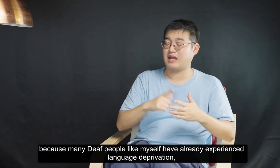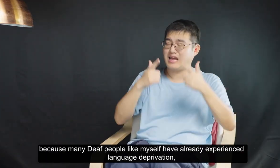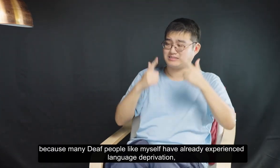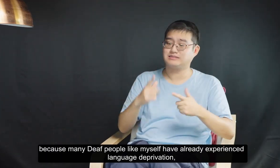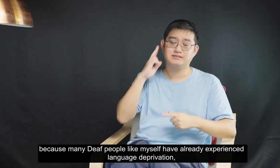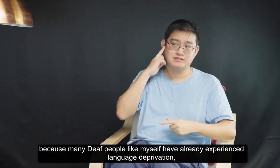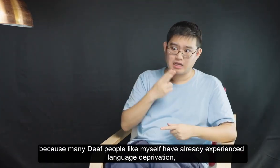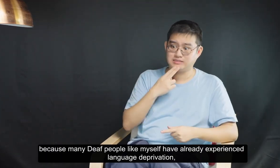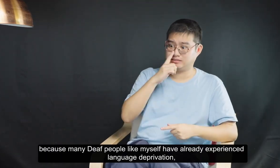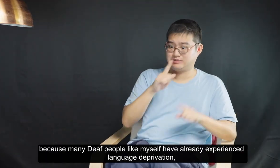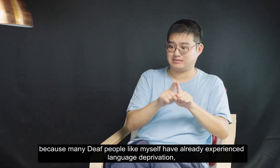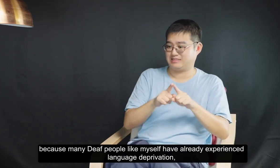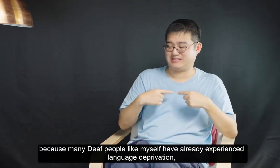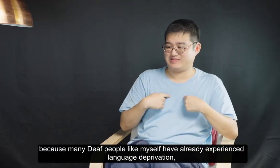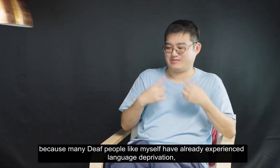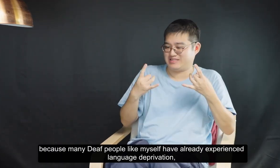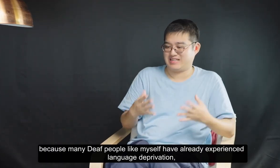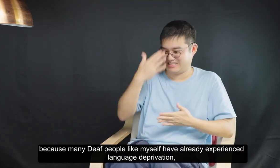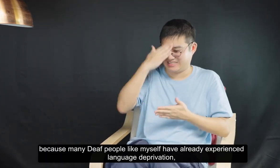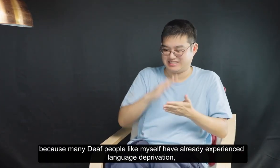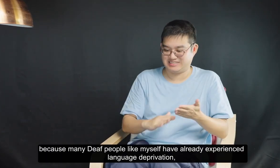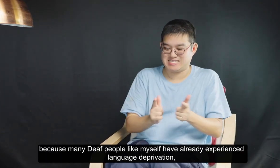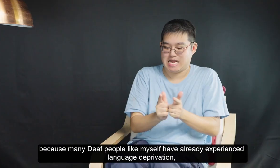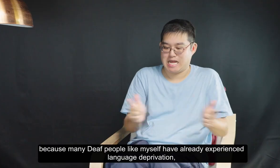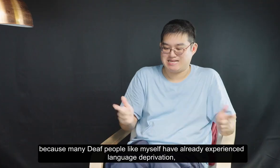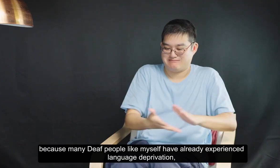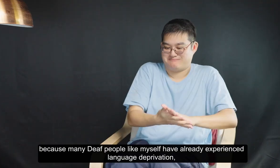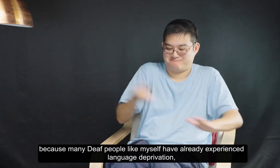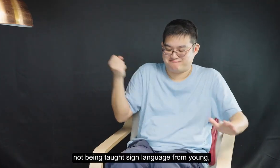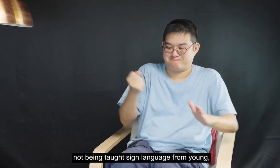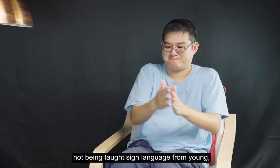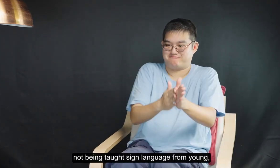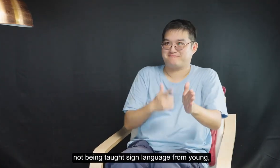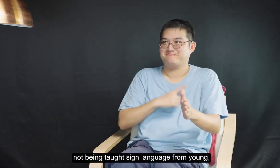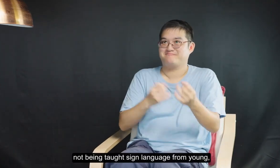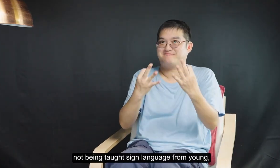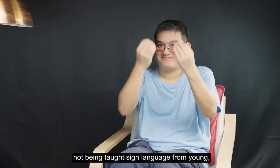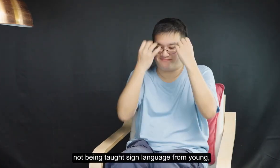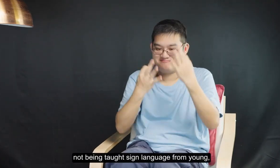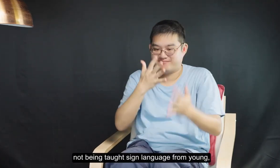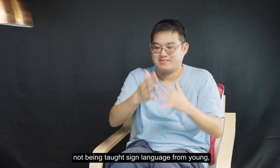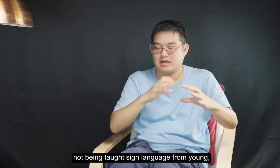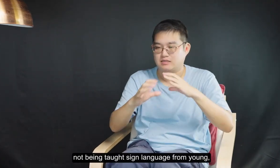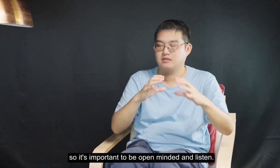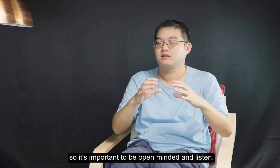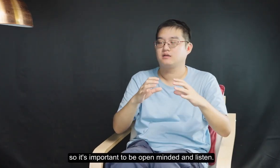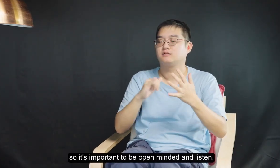people like myself have already experienced language deprivation, not being taught sign language from young. So it's important